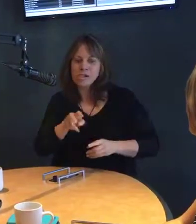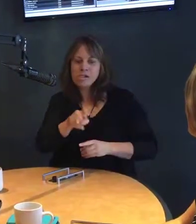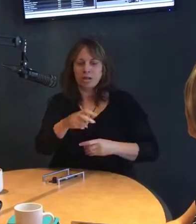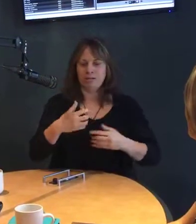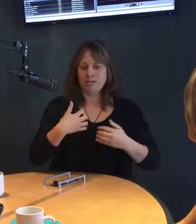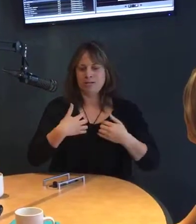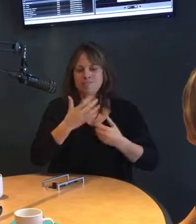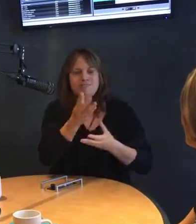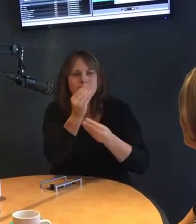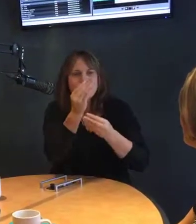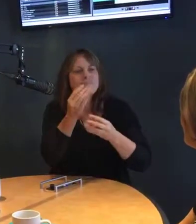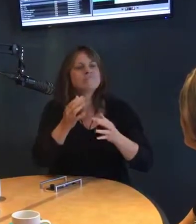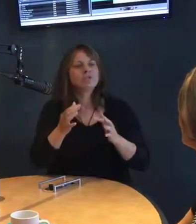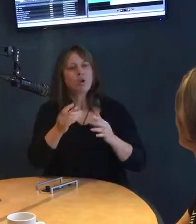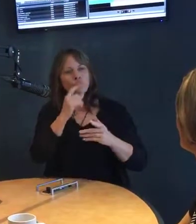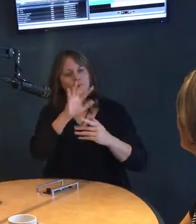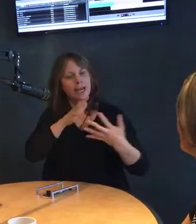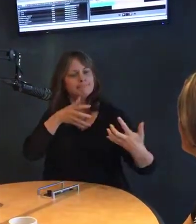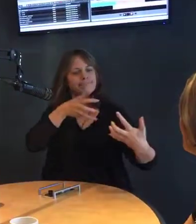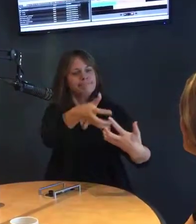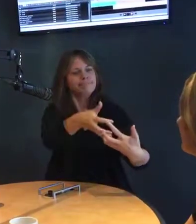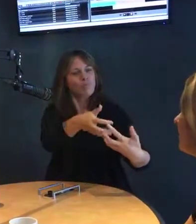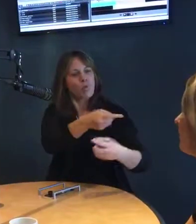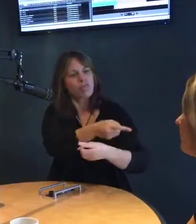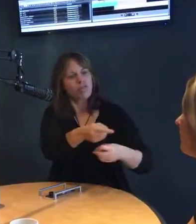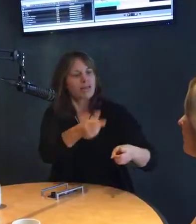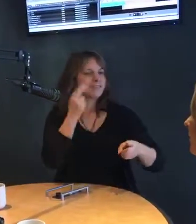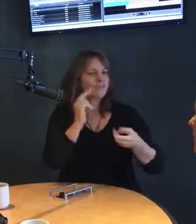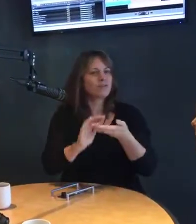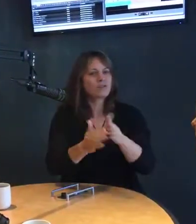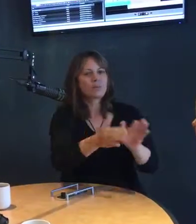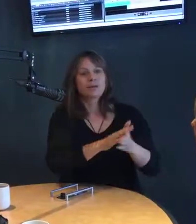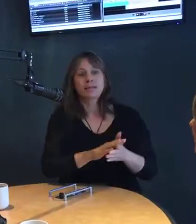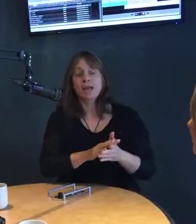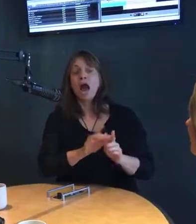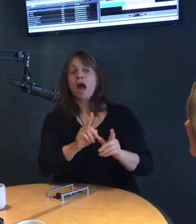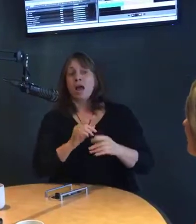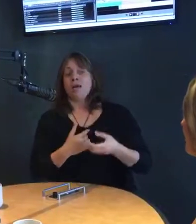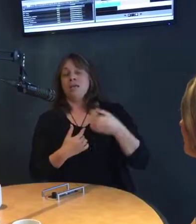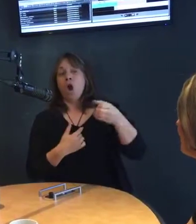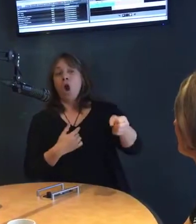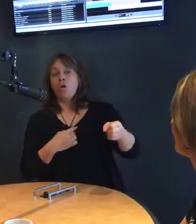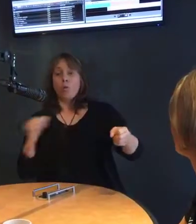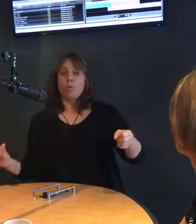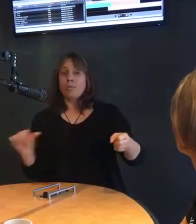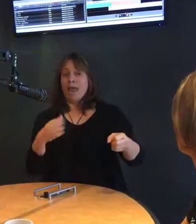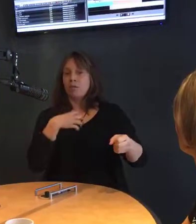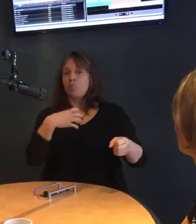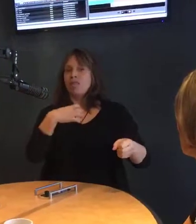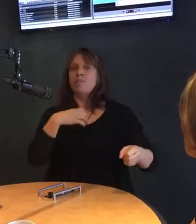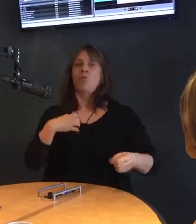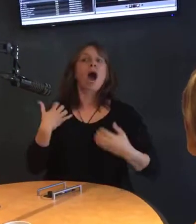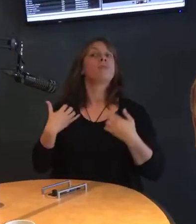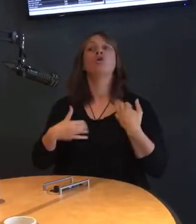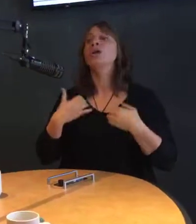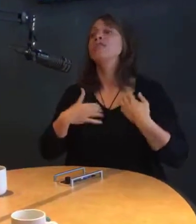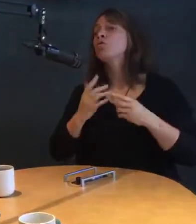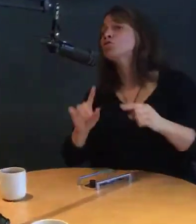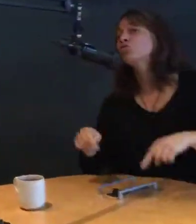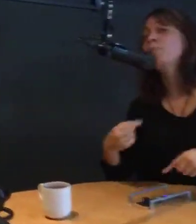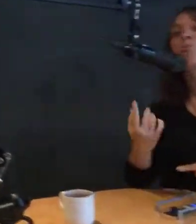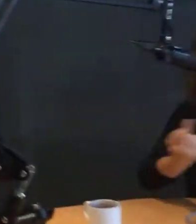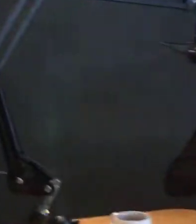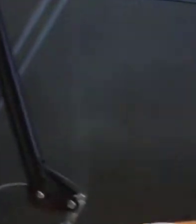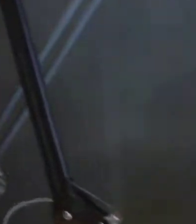to engage with people through New Zealand Sign Language. We'll be back with more, and looking forward to a competition between myself and Diane